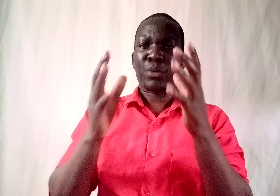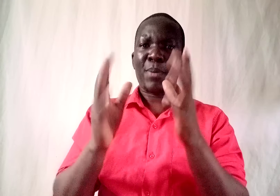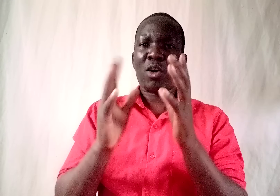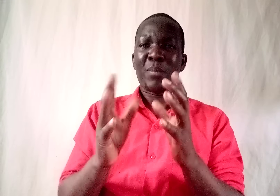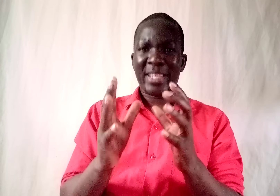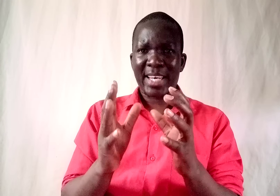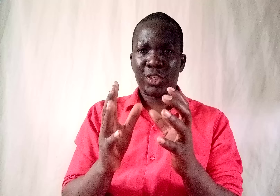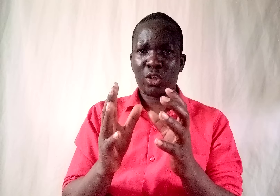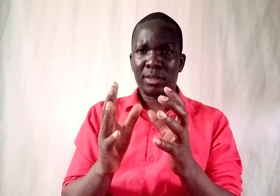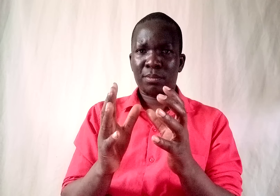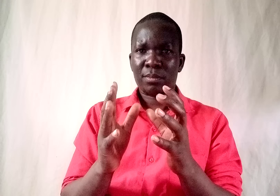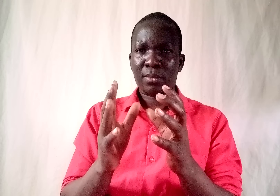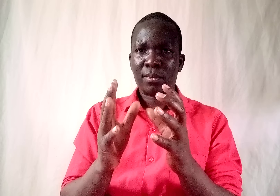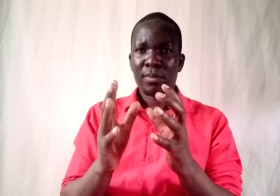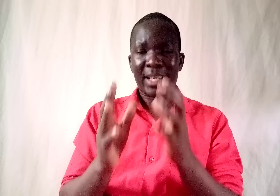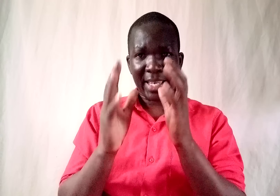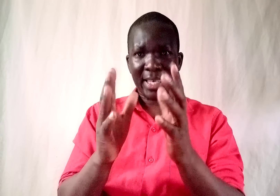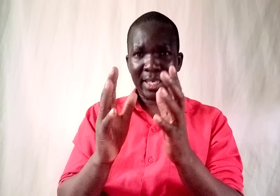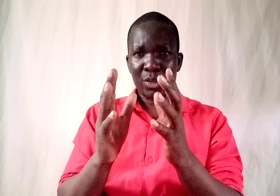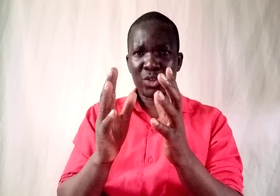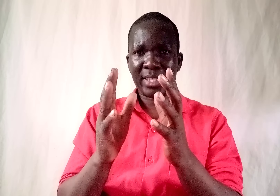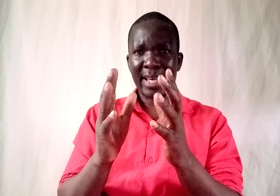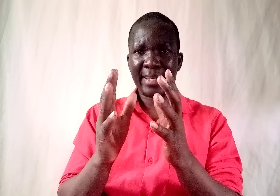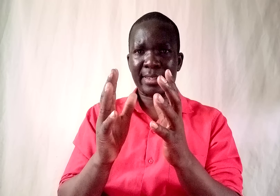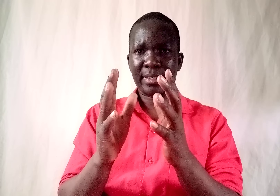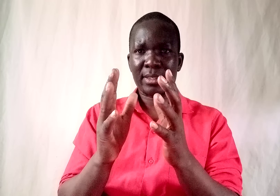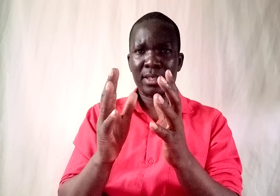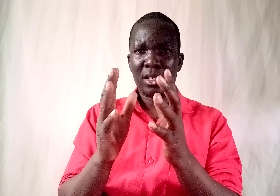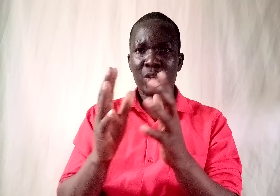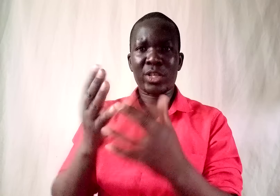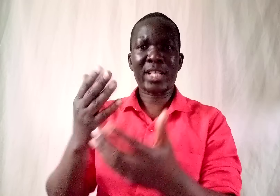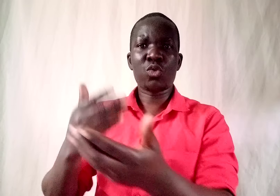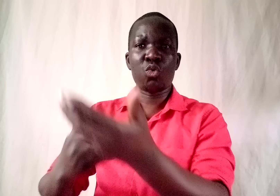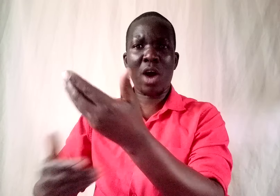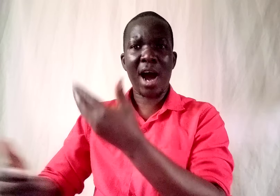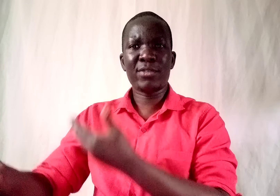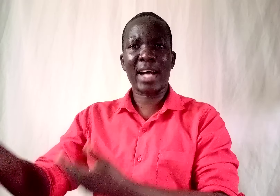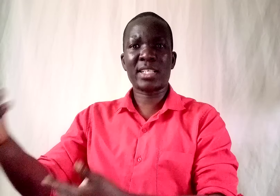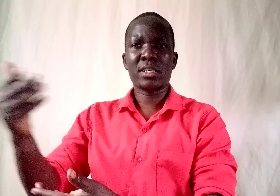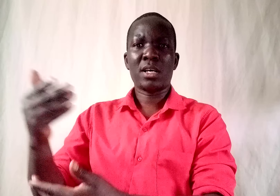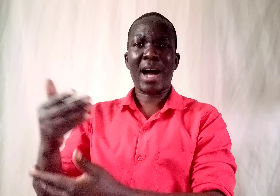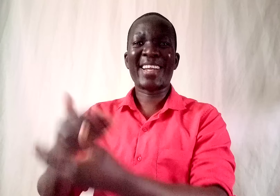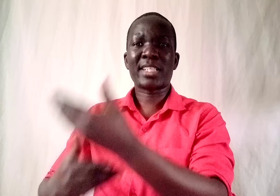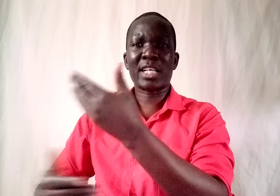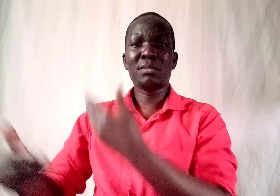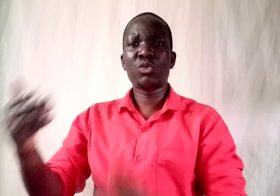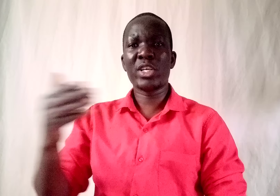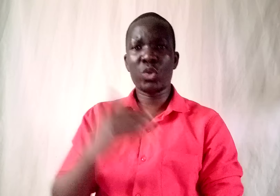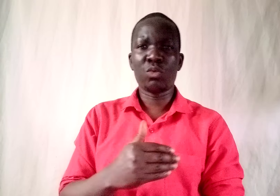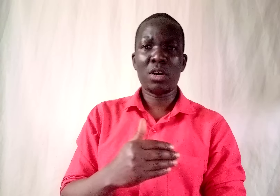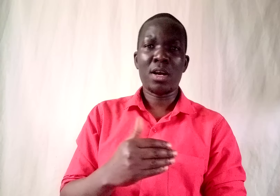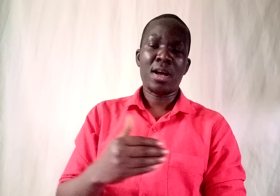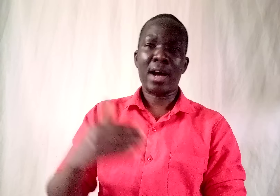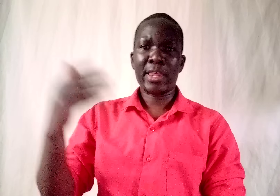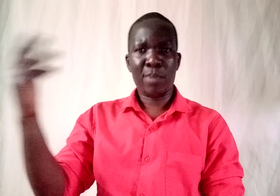proper communication using science, so that you have that understanding between you and the